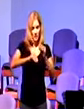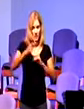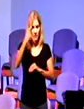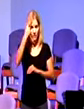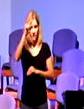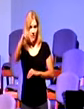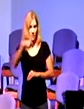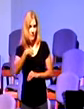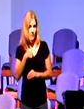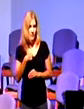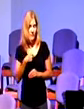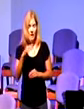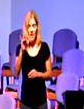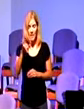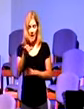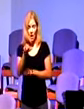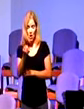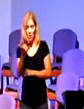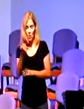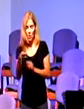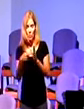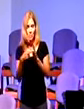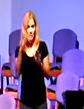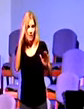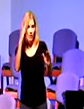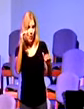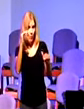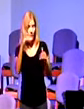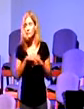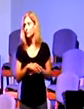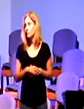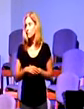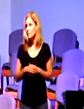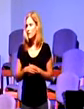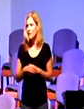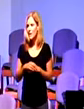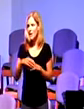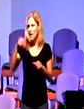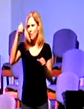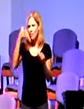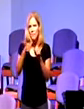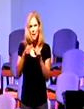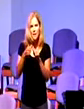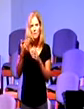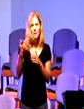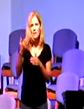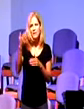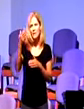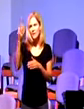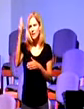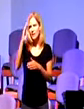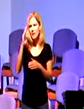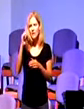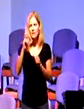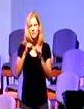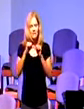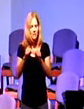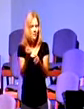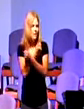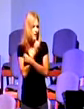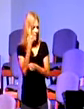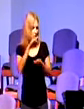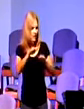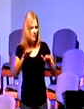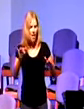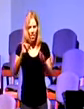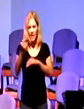me. That yo-yo represented hope. And it reminded me of God's unfailing love for his children.